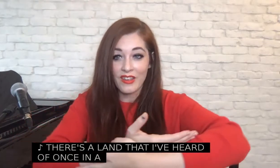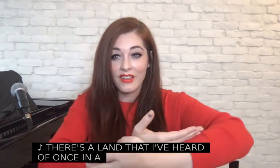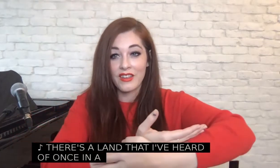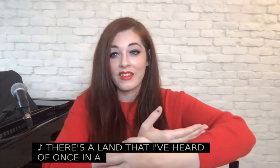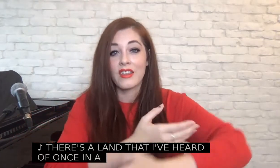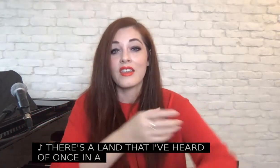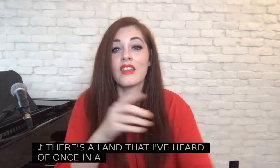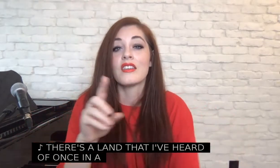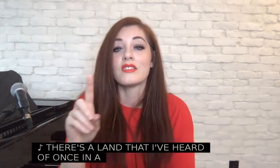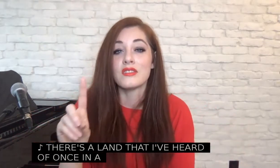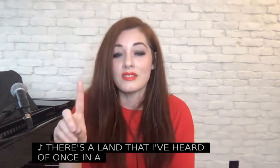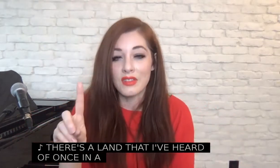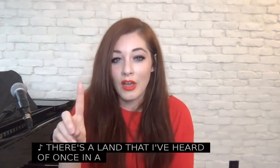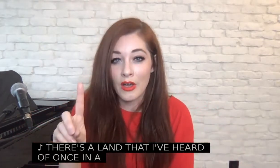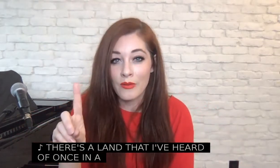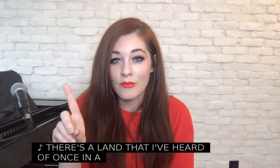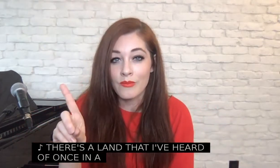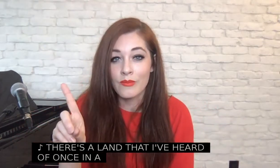lullaby.